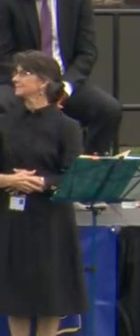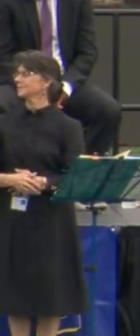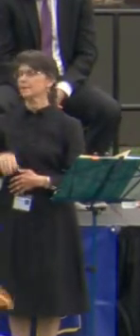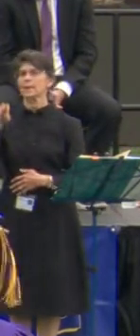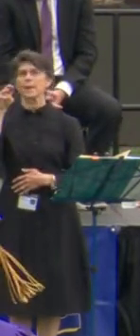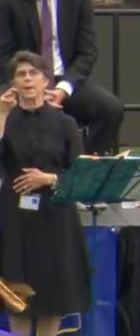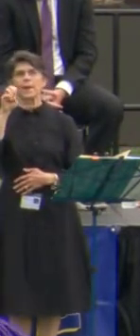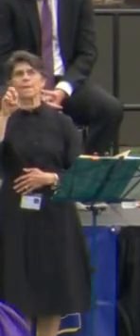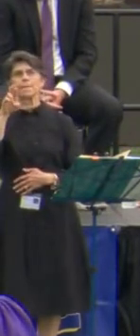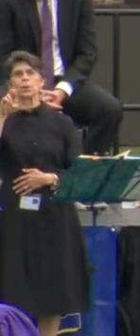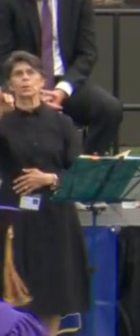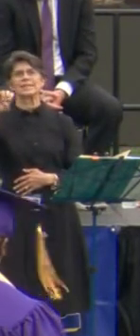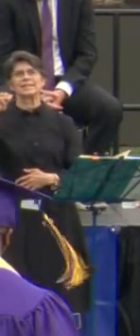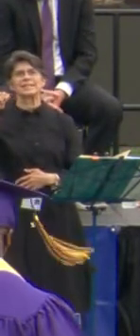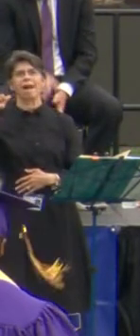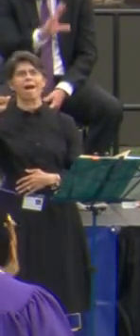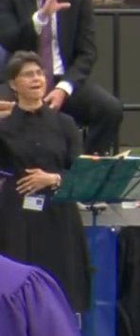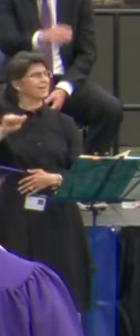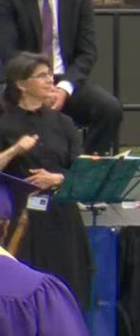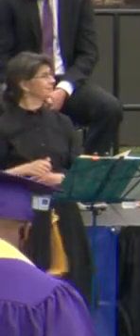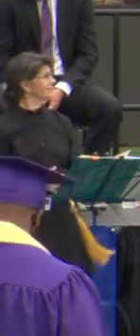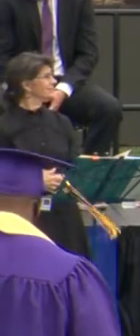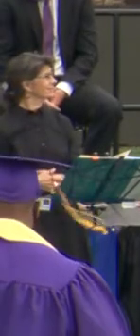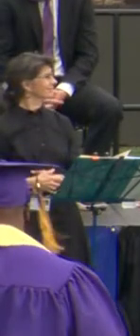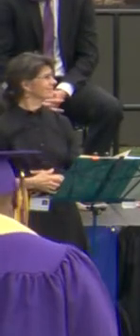Marissa Esser.